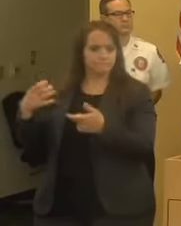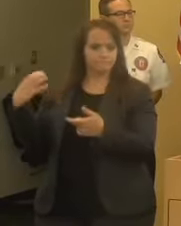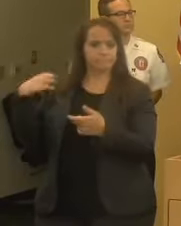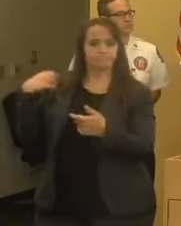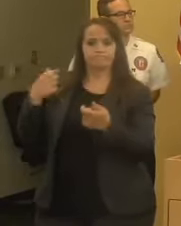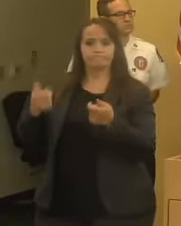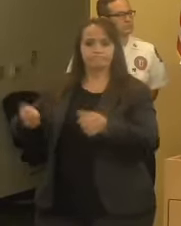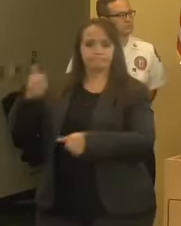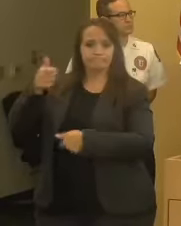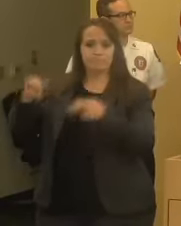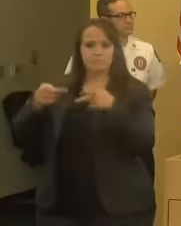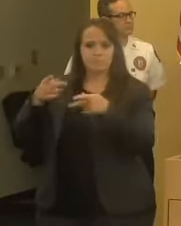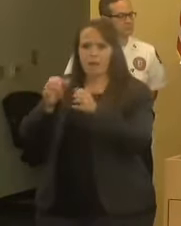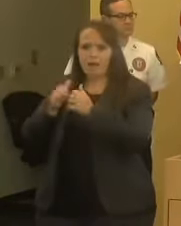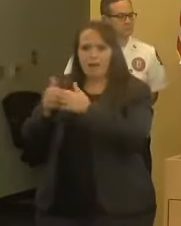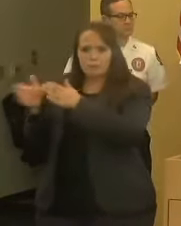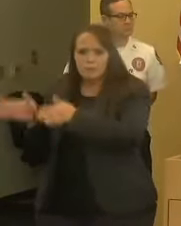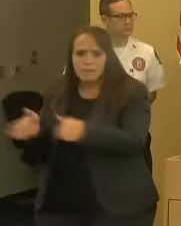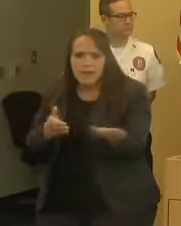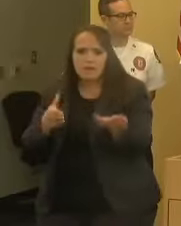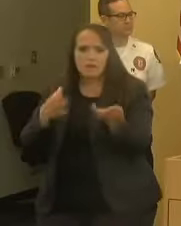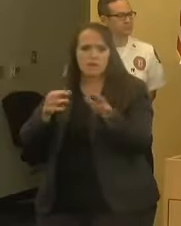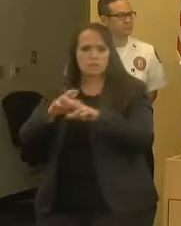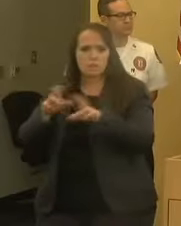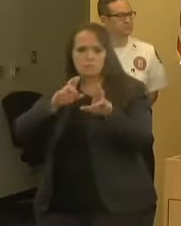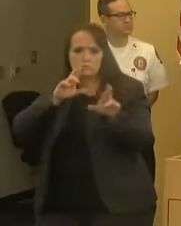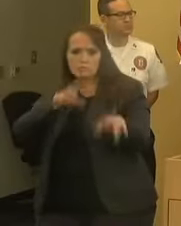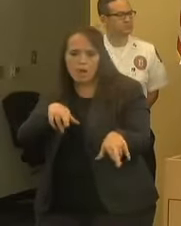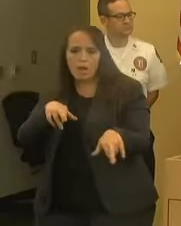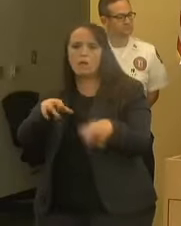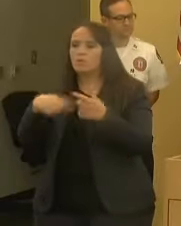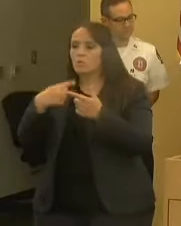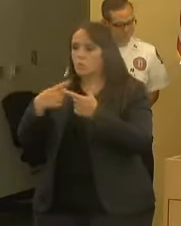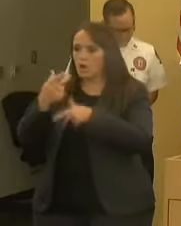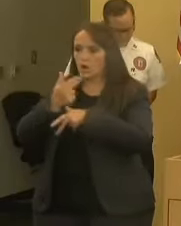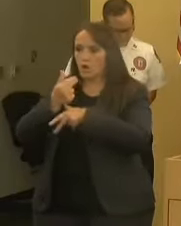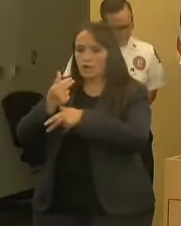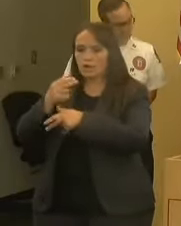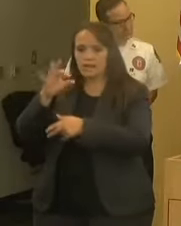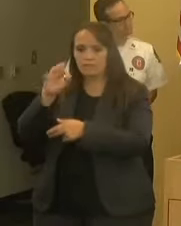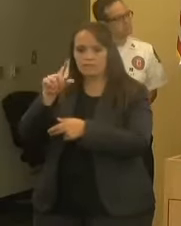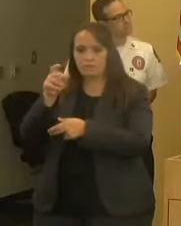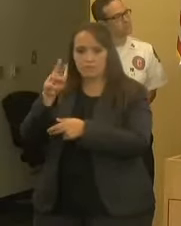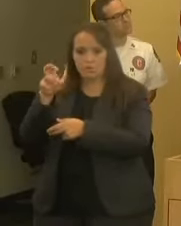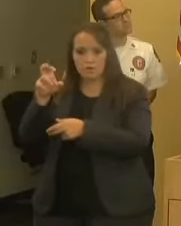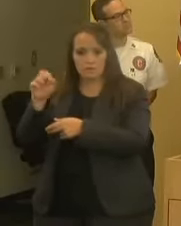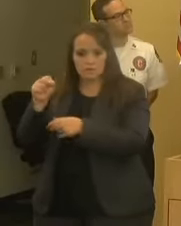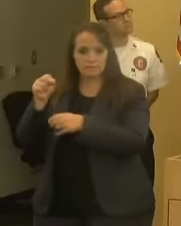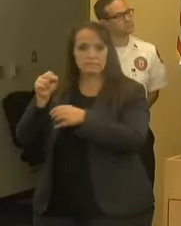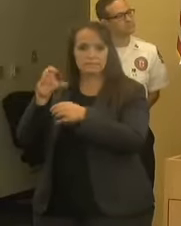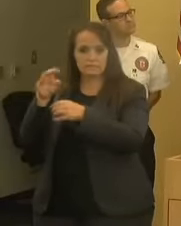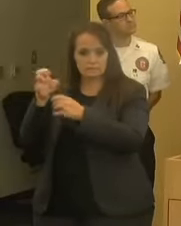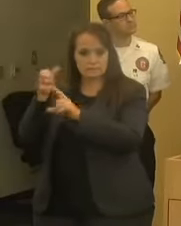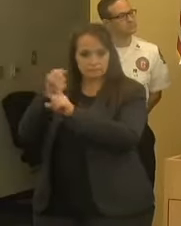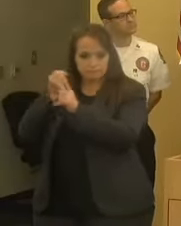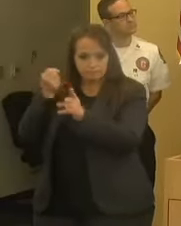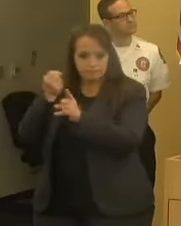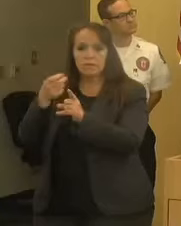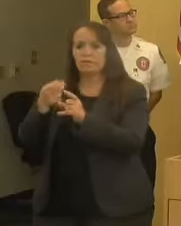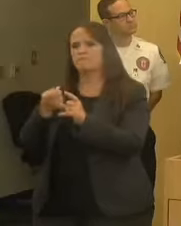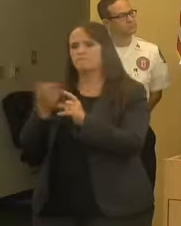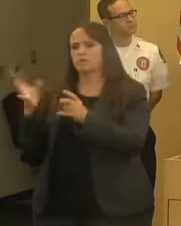and preparing for what we believe will be the arrival of Hurricane Florence. And we'd like to start with a few words from the Charleston